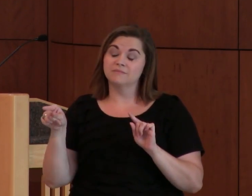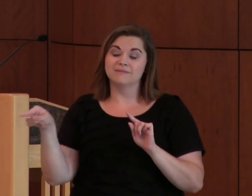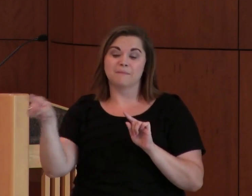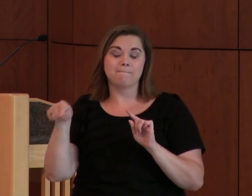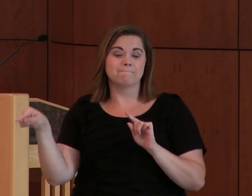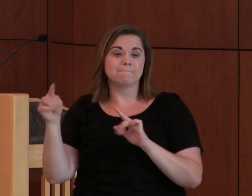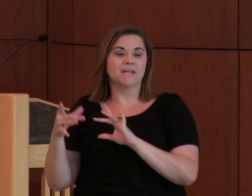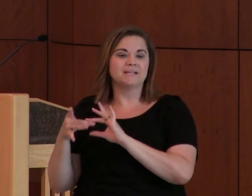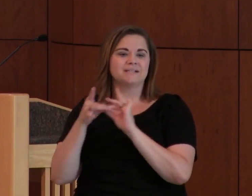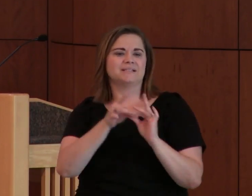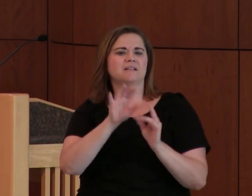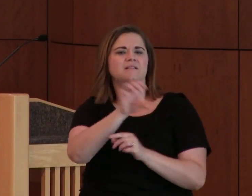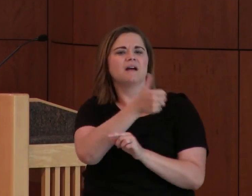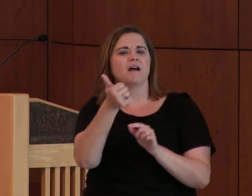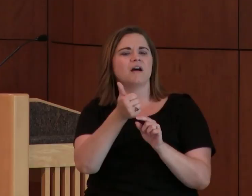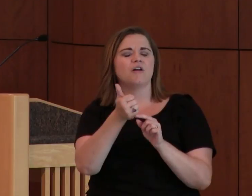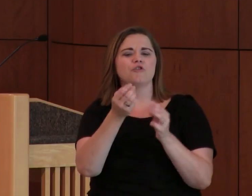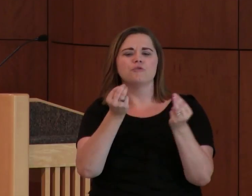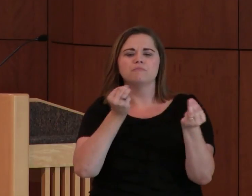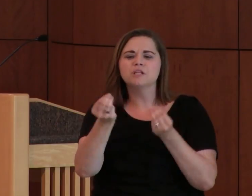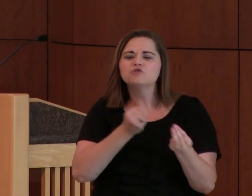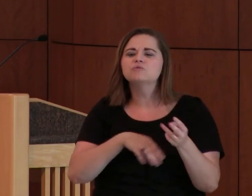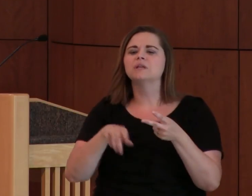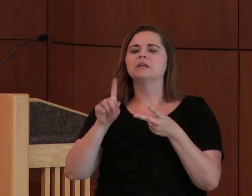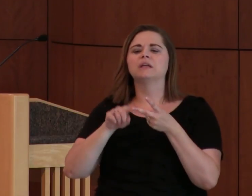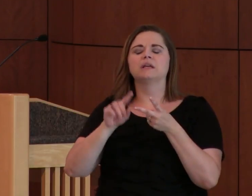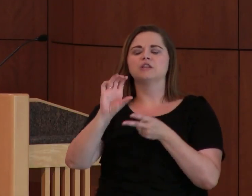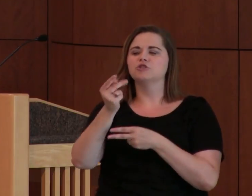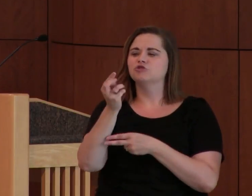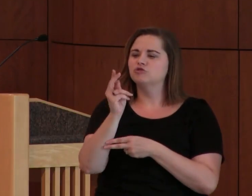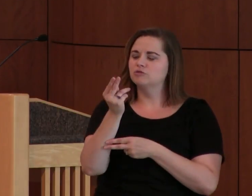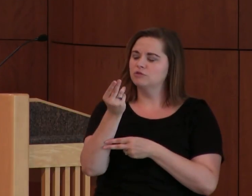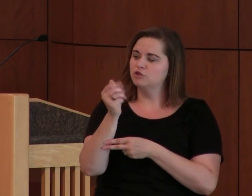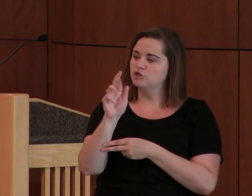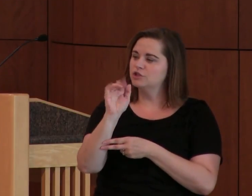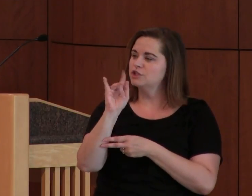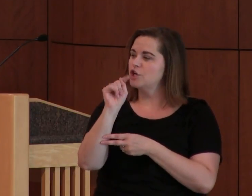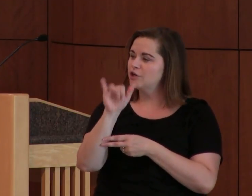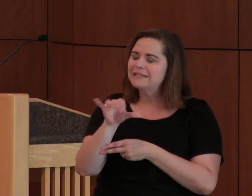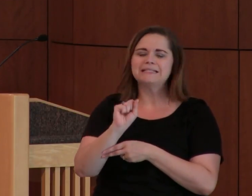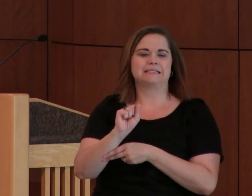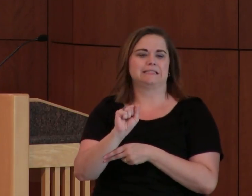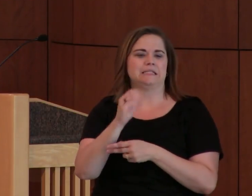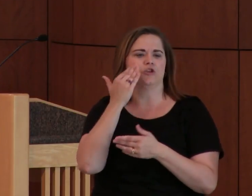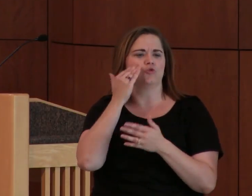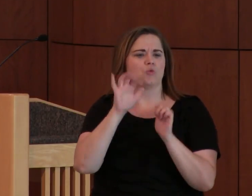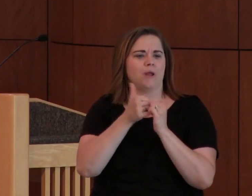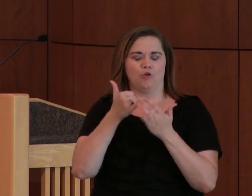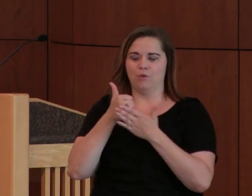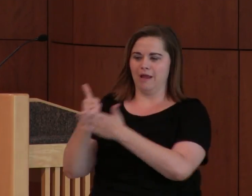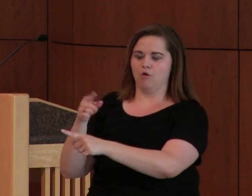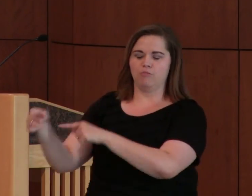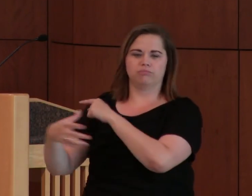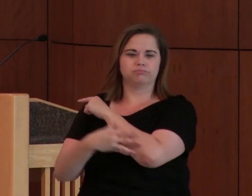social ministry organizations or charities that knew how to help people who needed certain